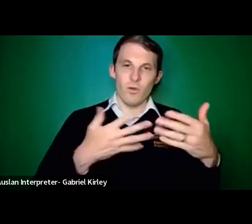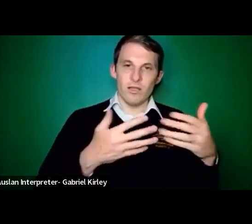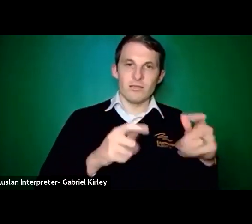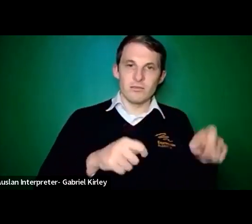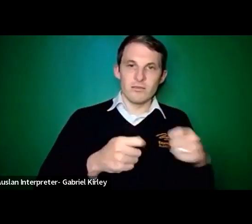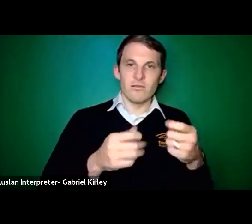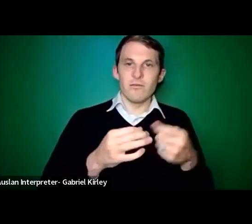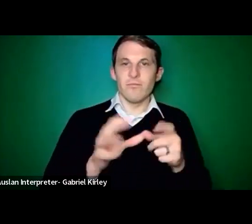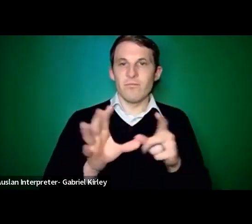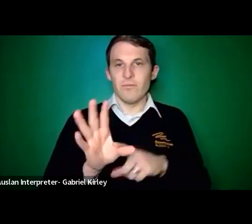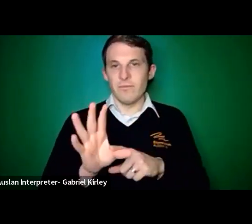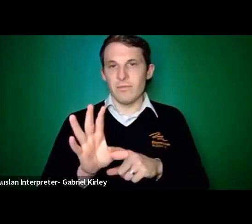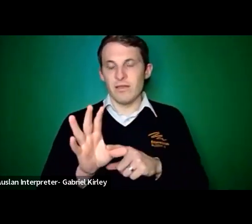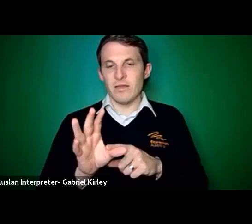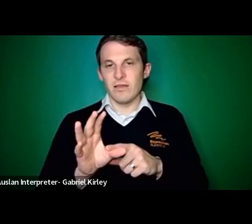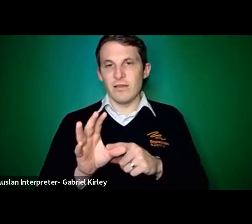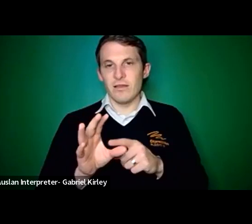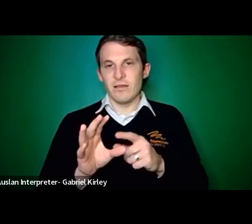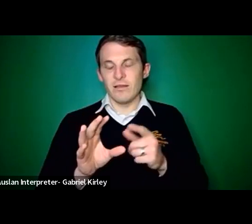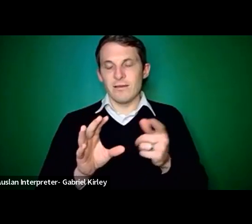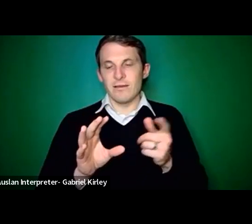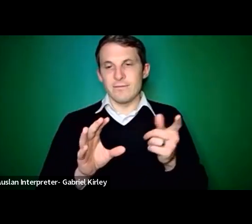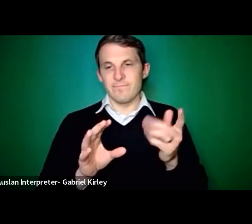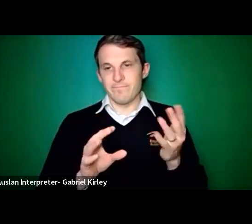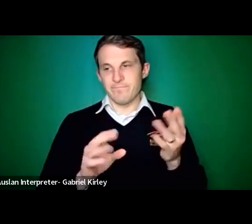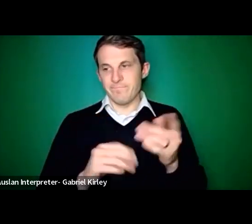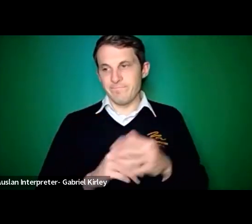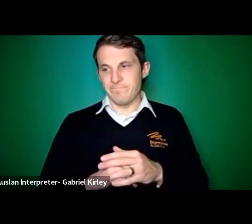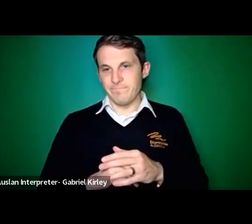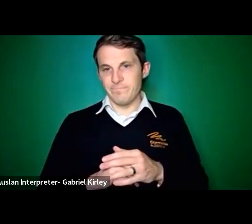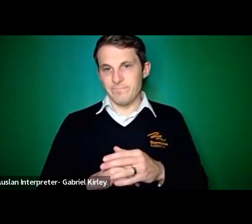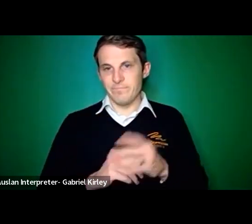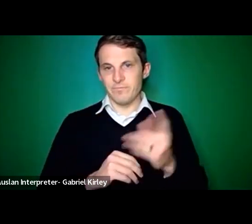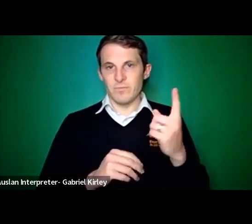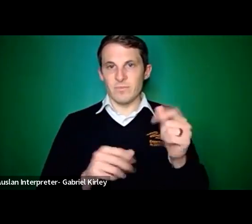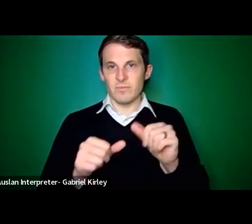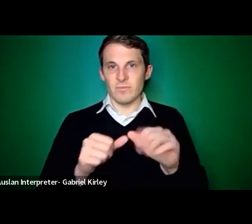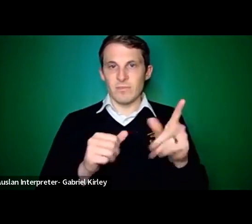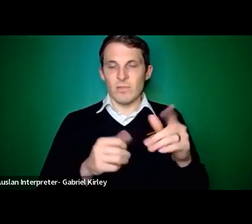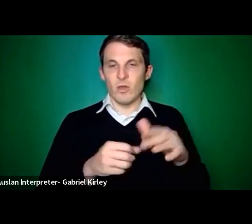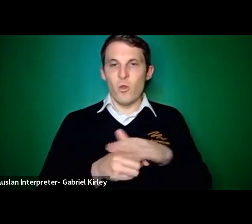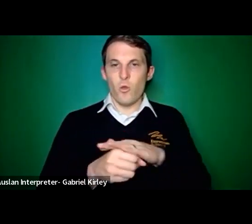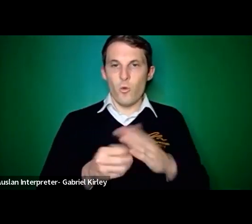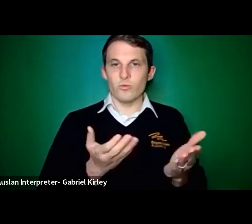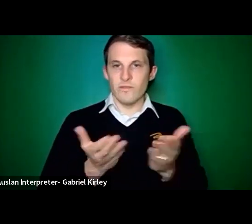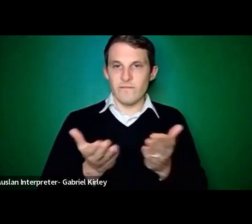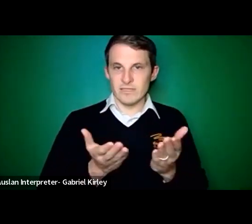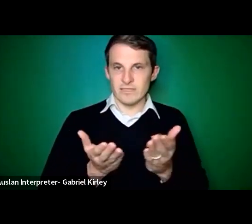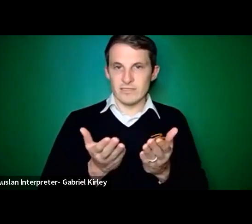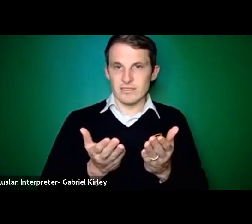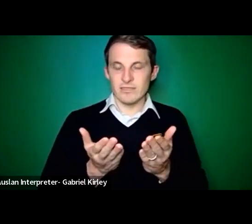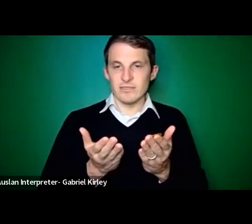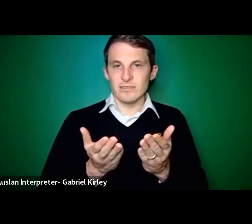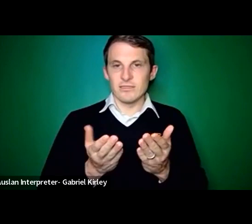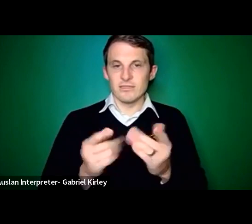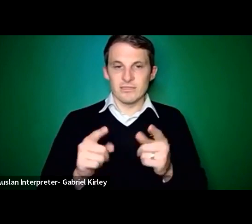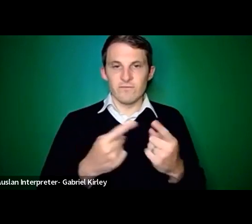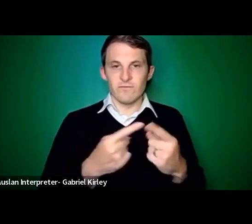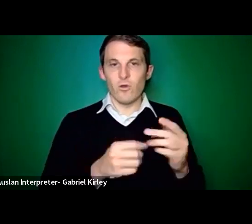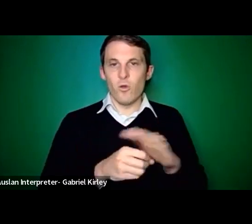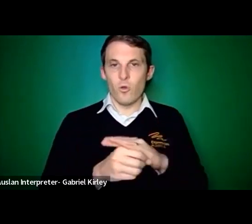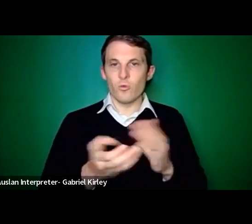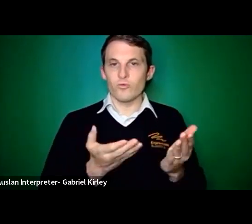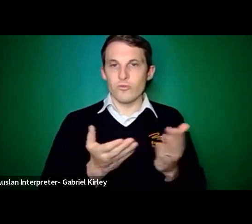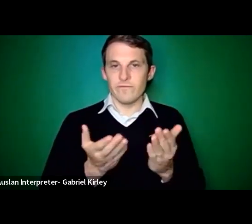our very diligent local services. So through a range of local services